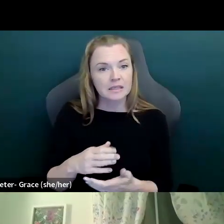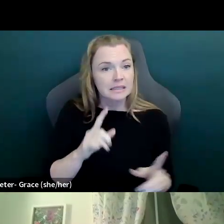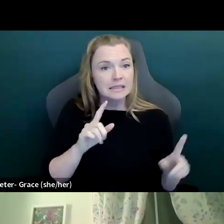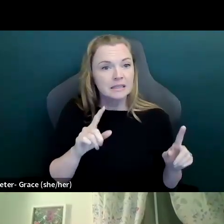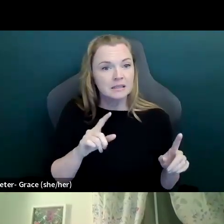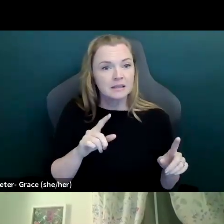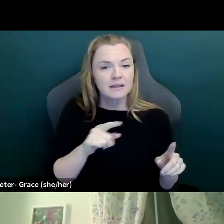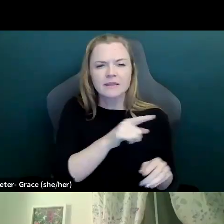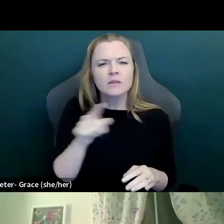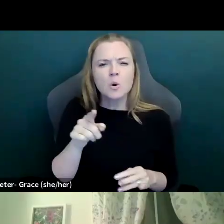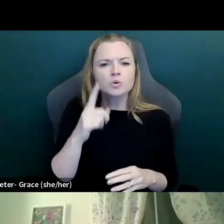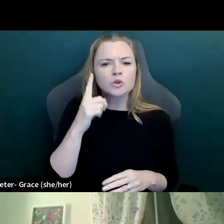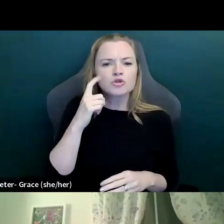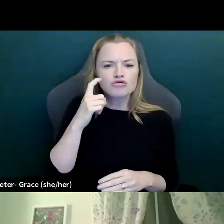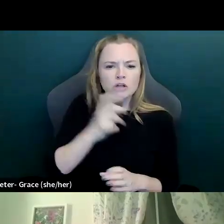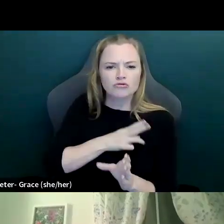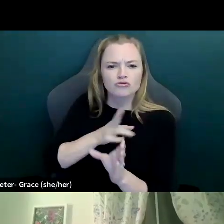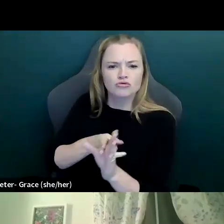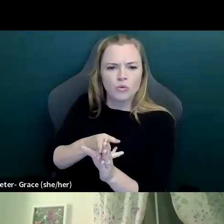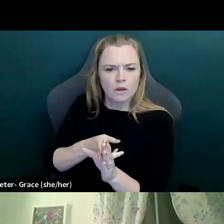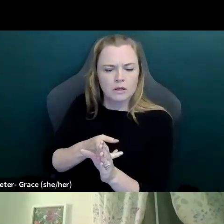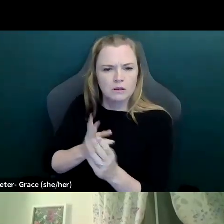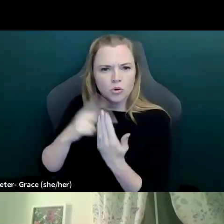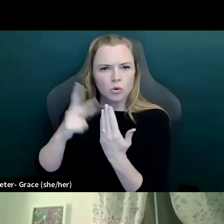you use now for hiring staff?